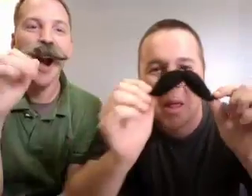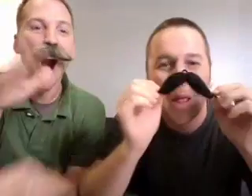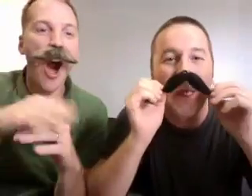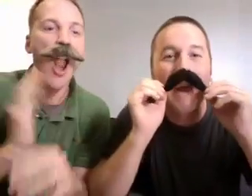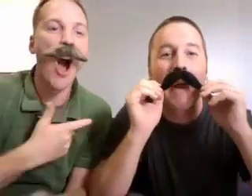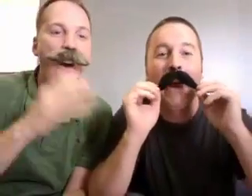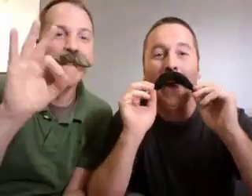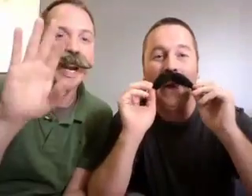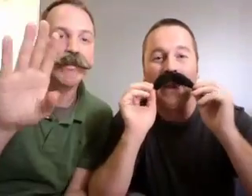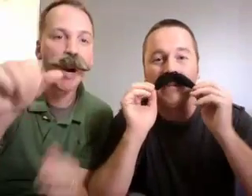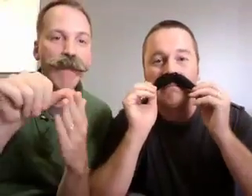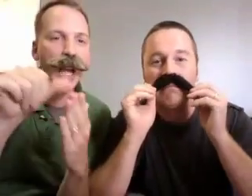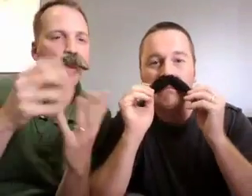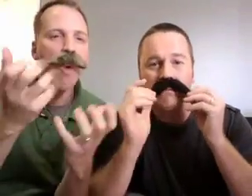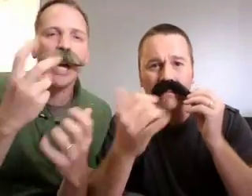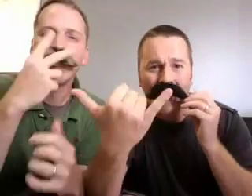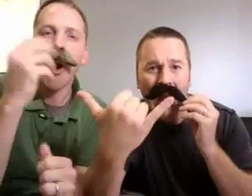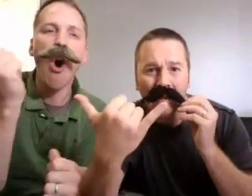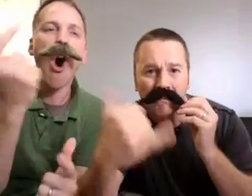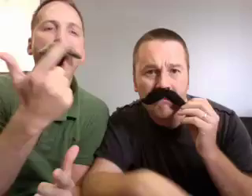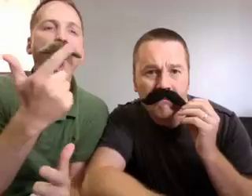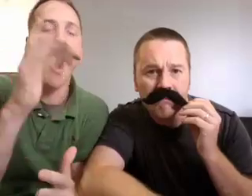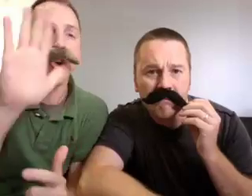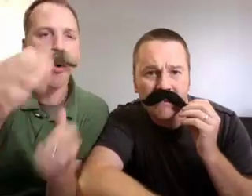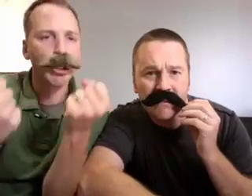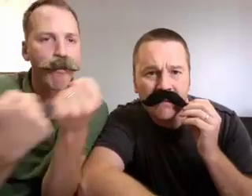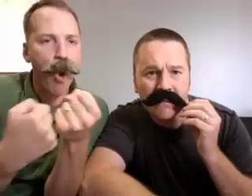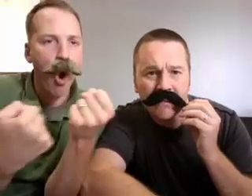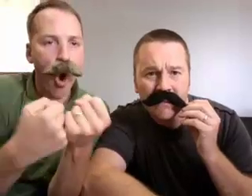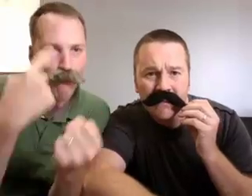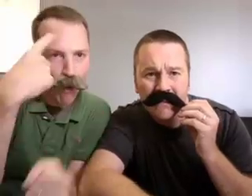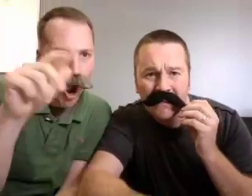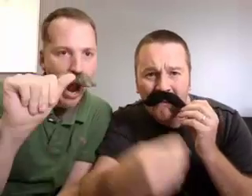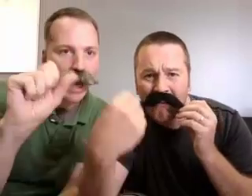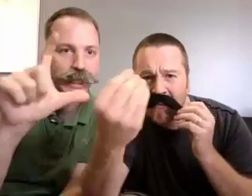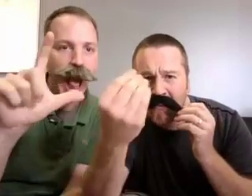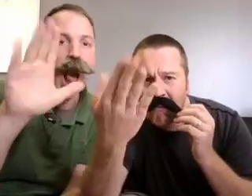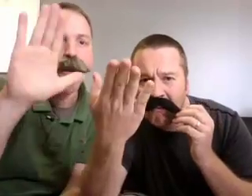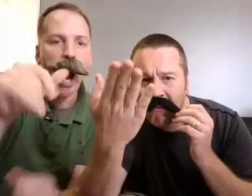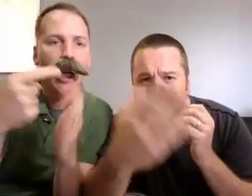mustache on our Facebook page. Go there and we Go want to there see right now. all of your Let support me see your stash. for ASL.